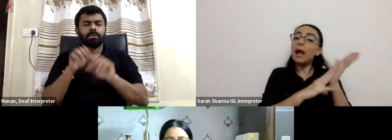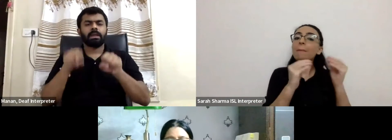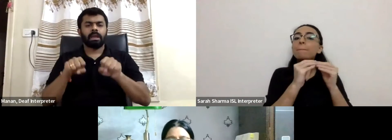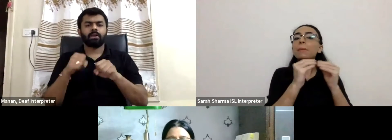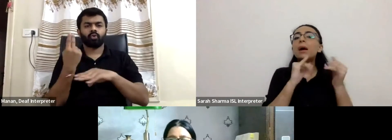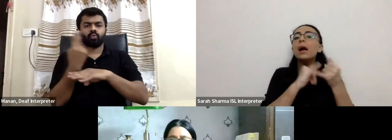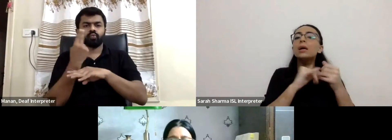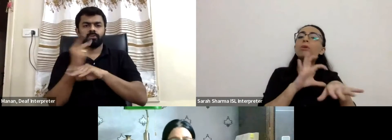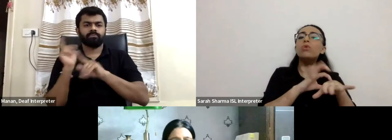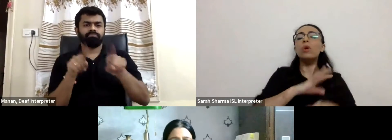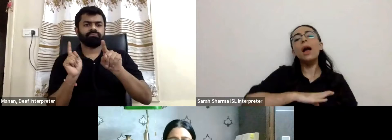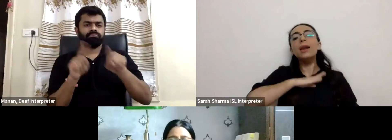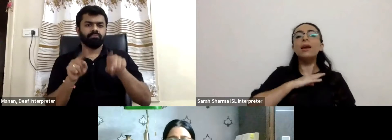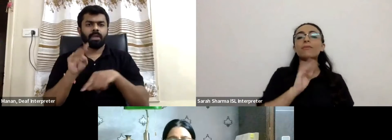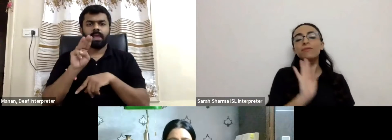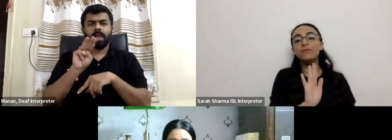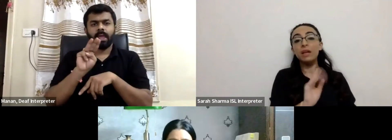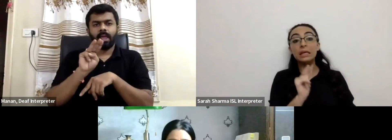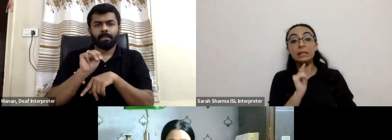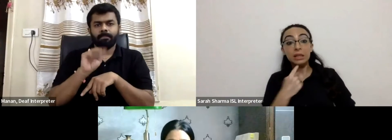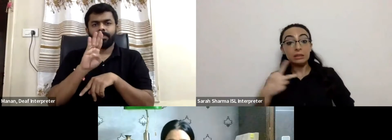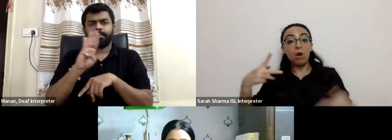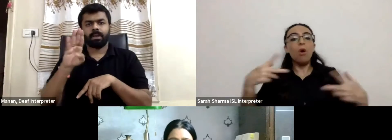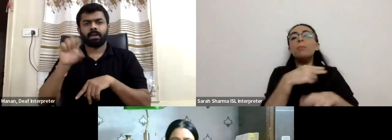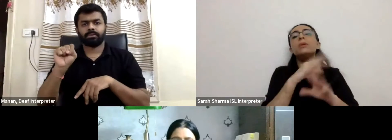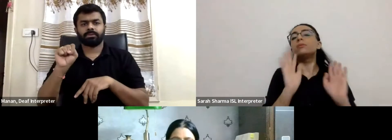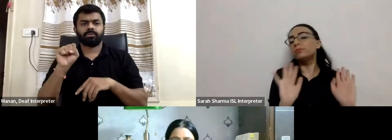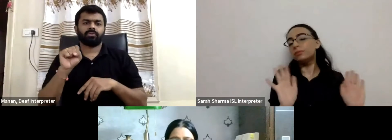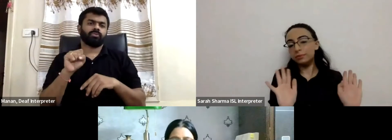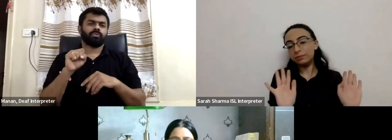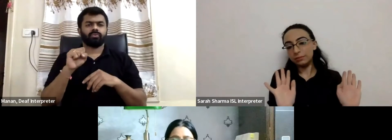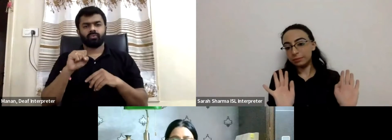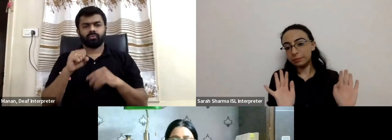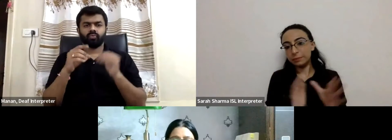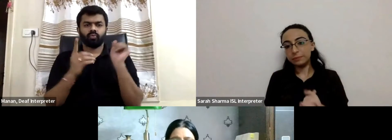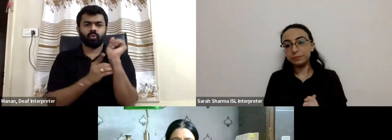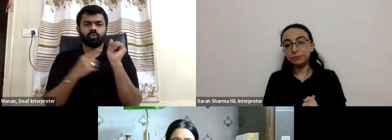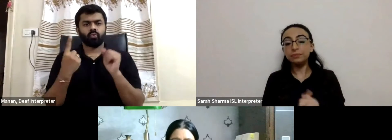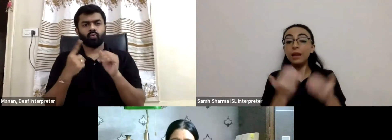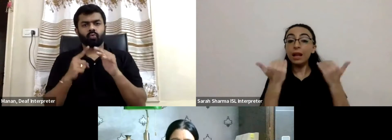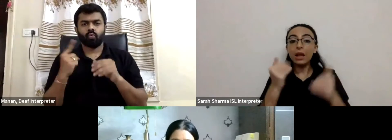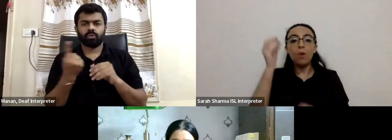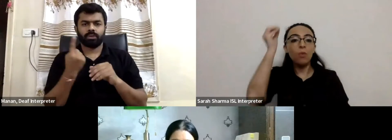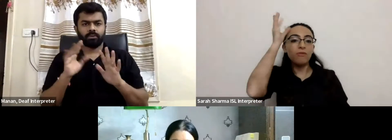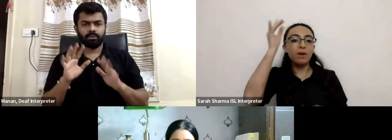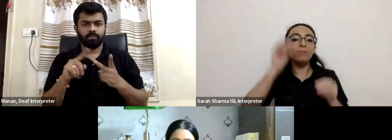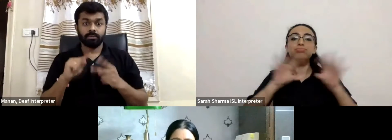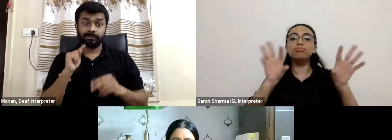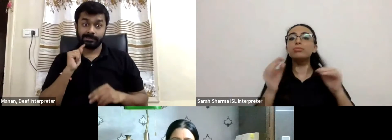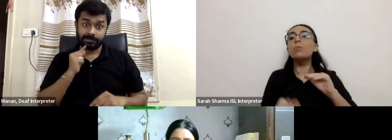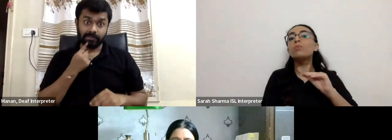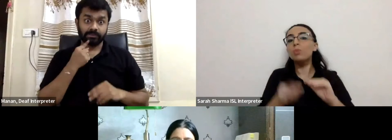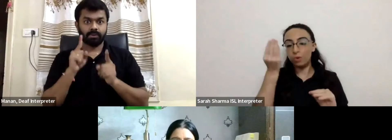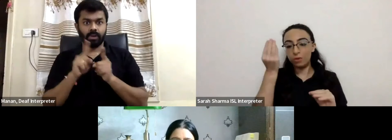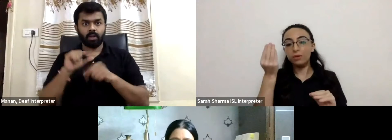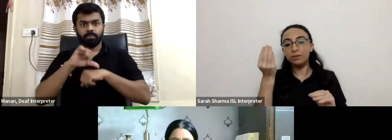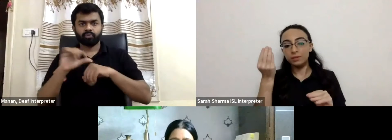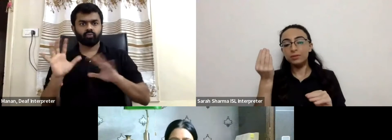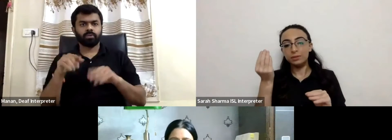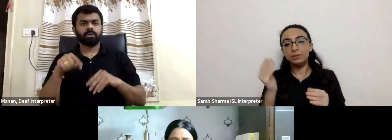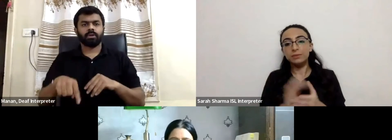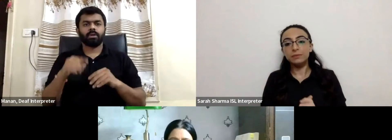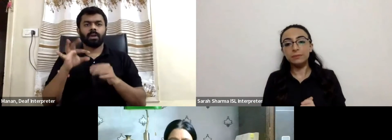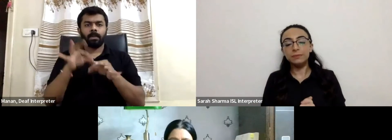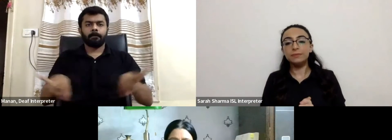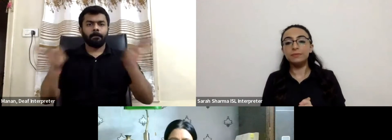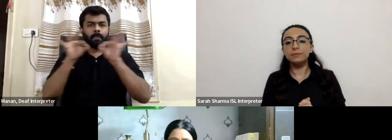than that, there is a whole lot of awareness programs are going on, because now we have realized that since patients are coming to us, let us